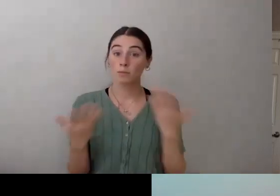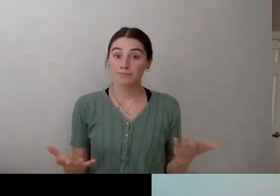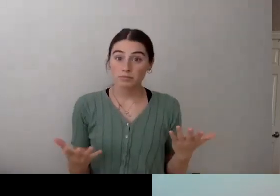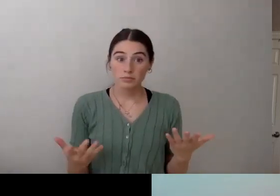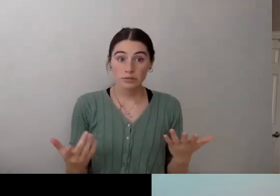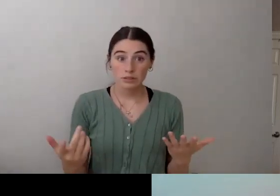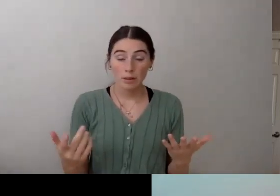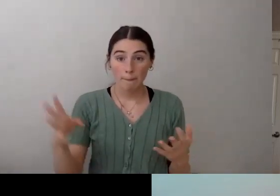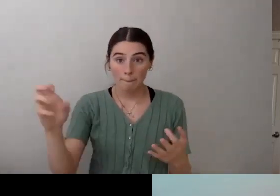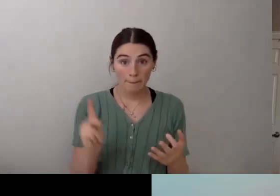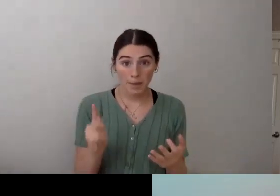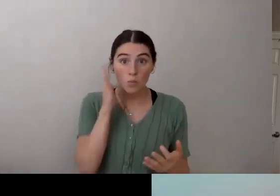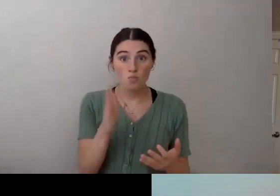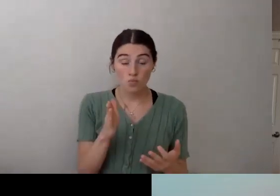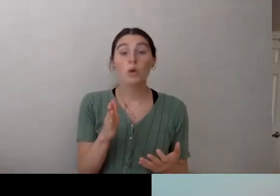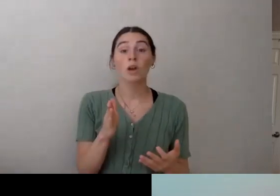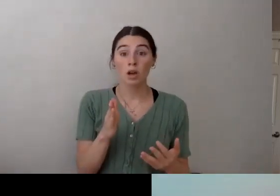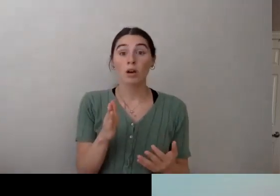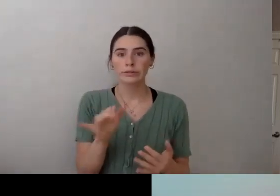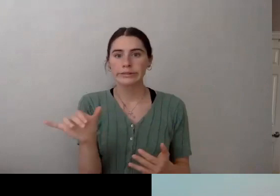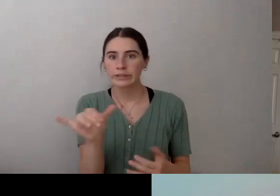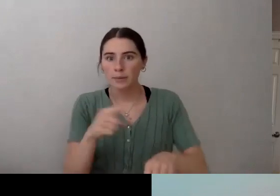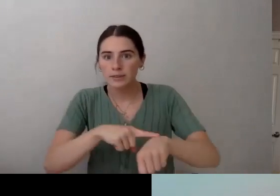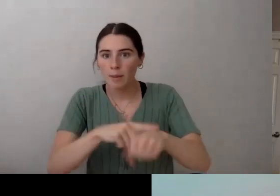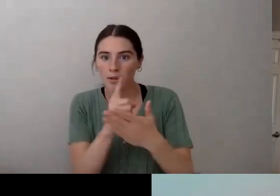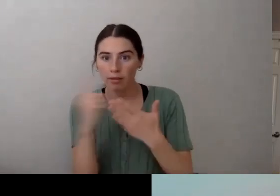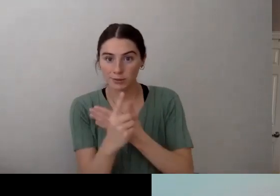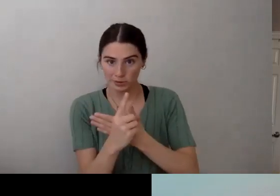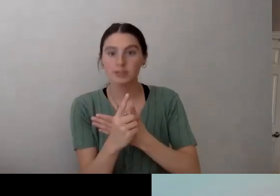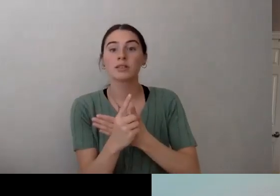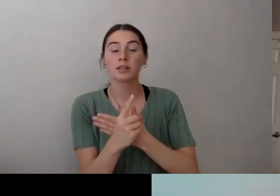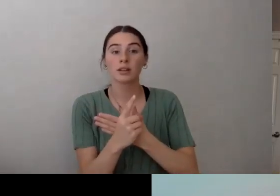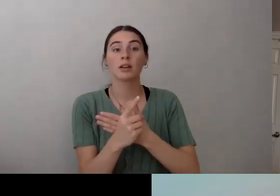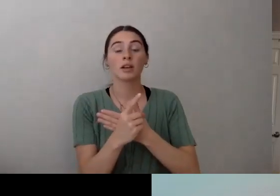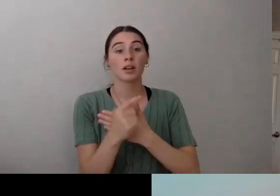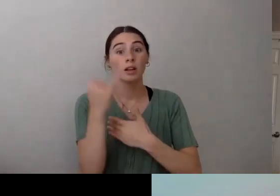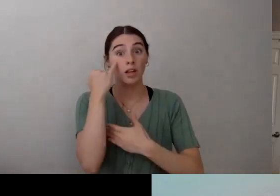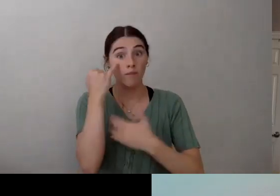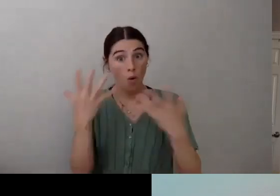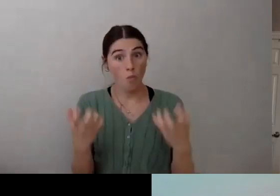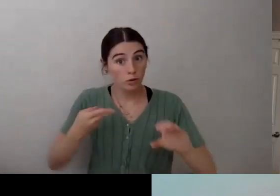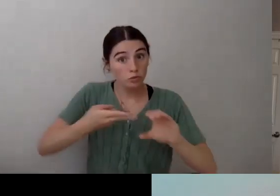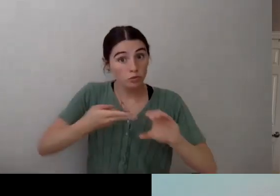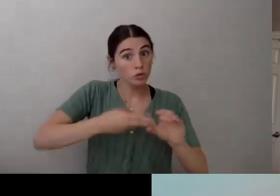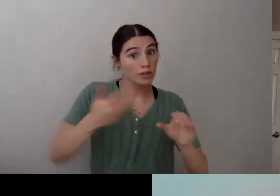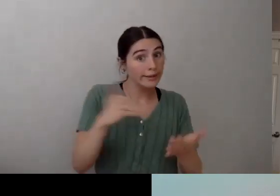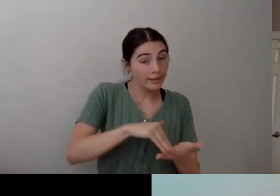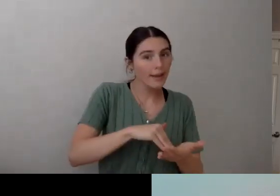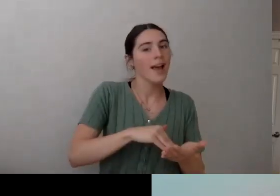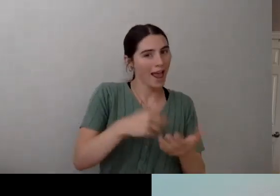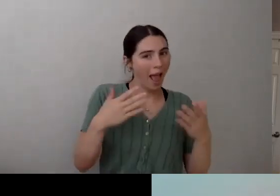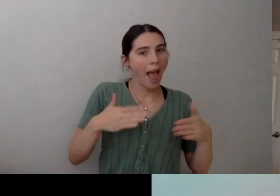be back here next week, same time. And if you're interested in joining us again, I'll be happy to send you the link.